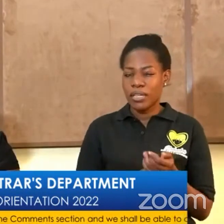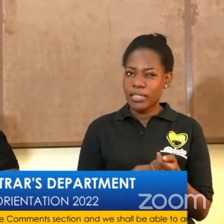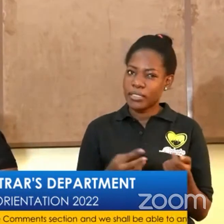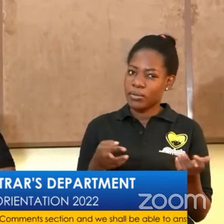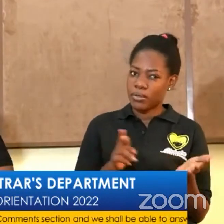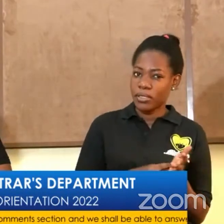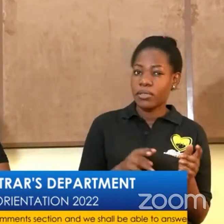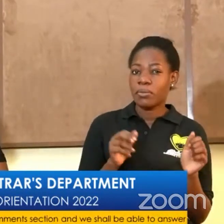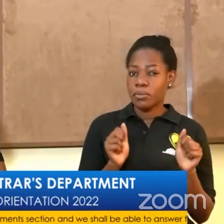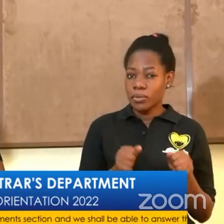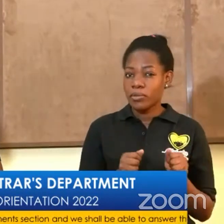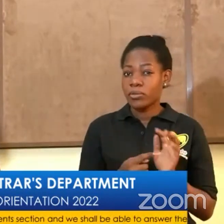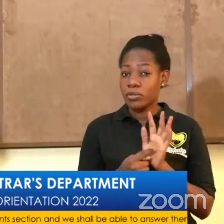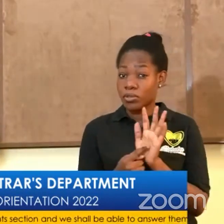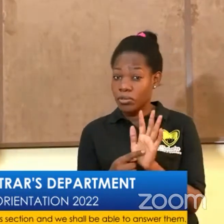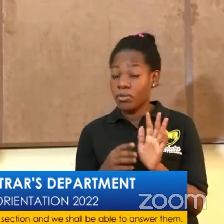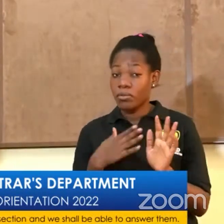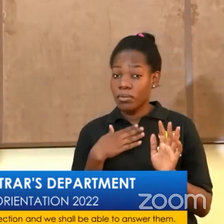certificate?